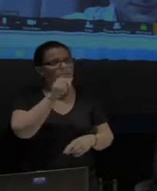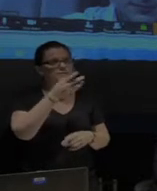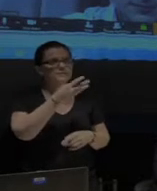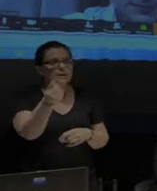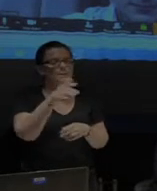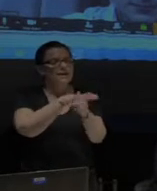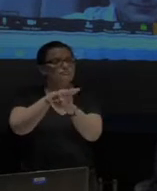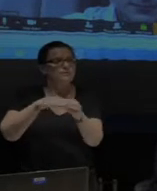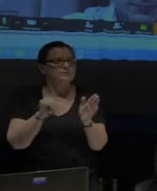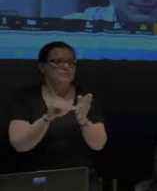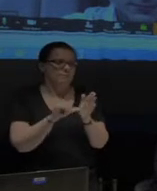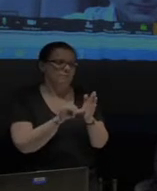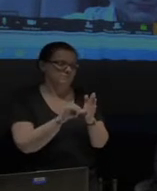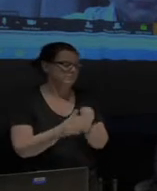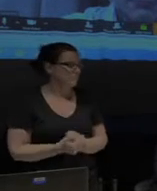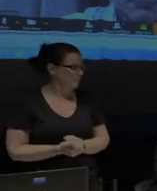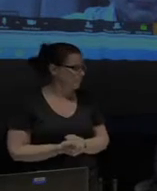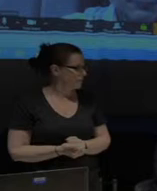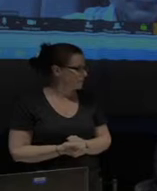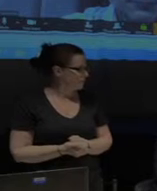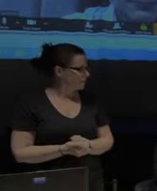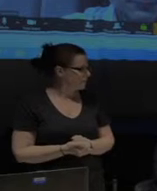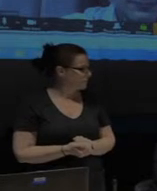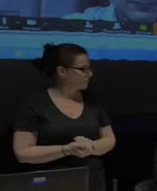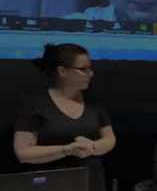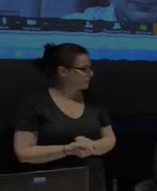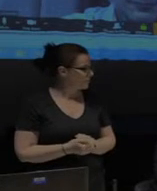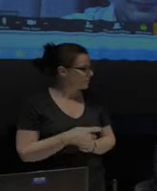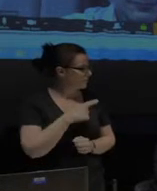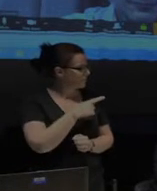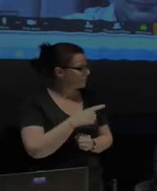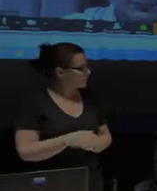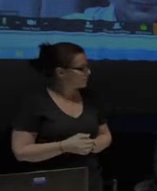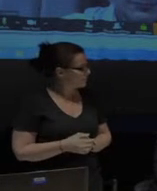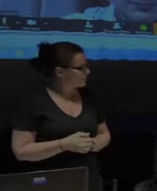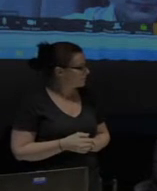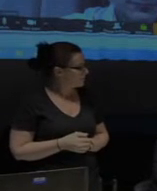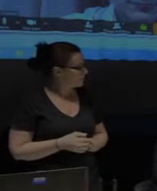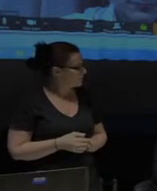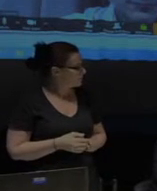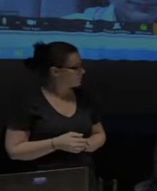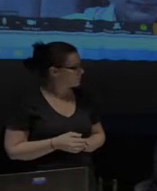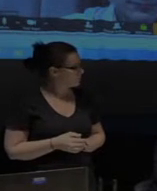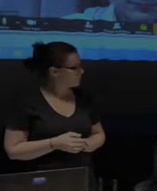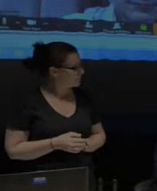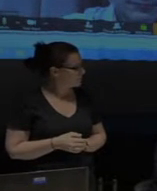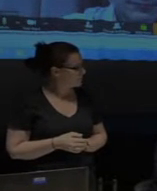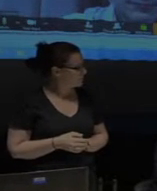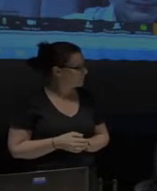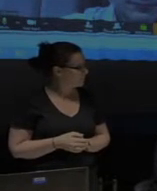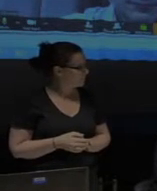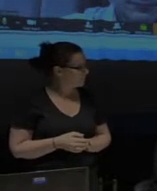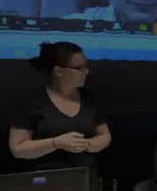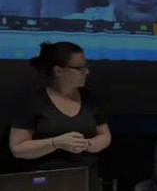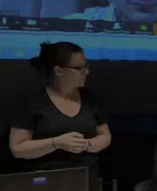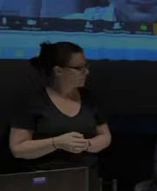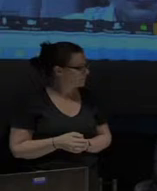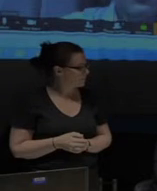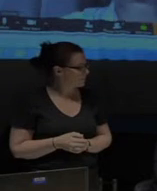Some final thoughts from other colleagues? Olive? Yeah, I'd just like to reflect that